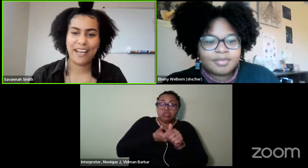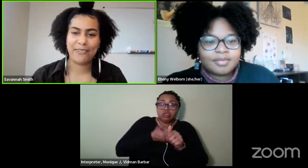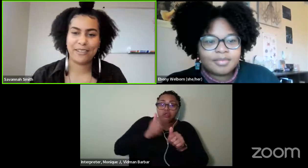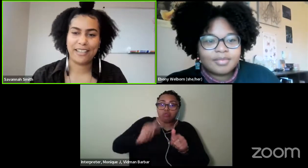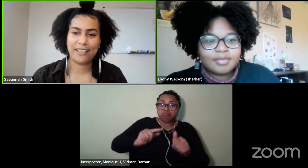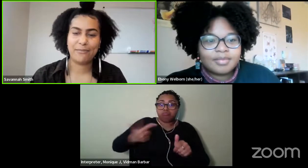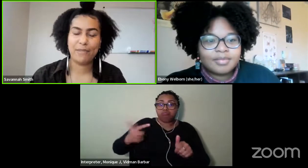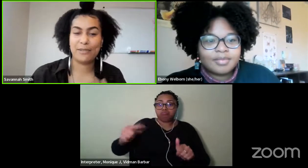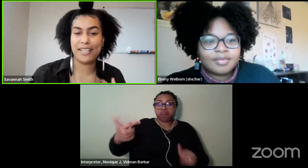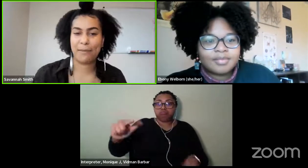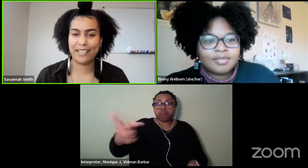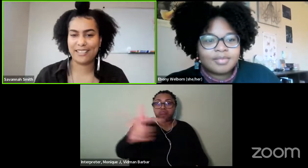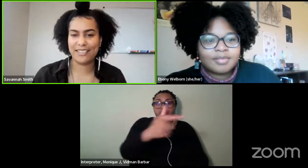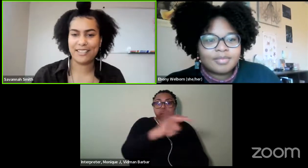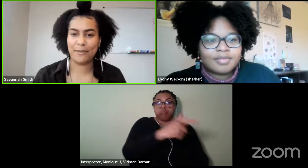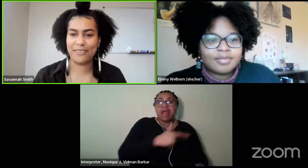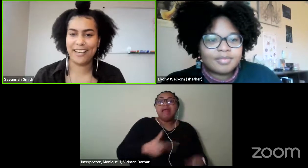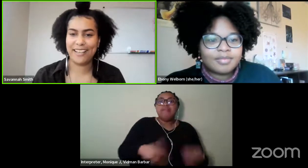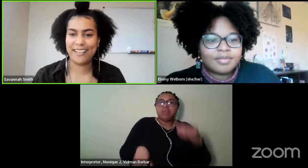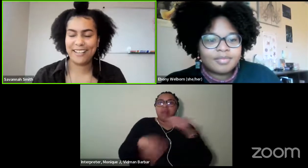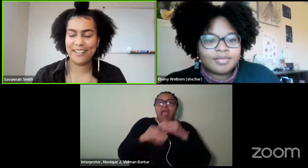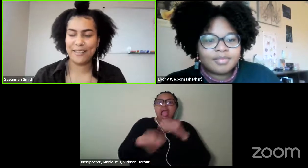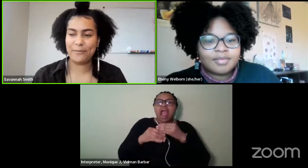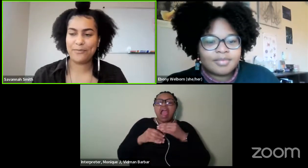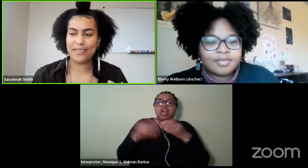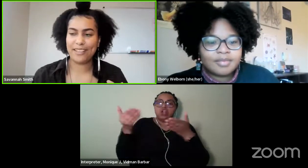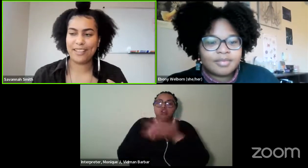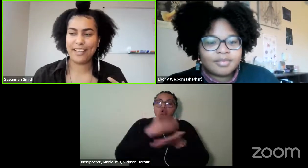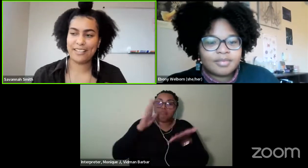And I feel like maybe tapping into some of that